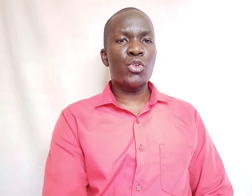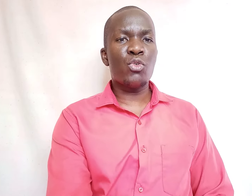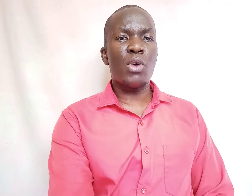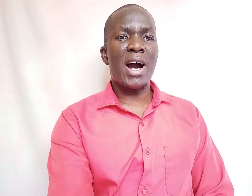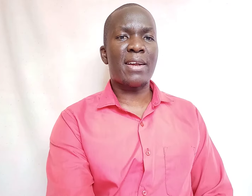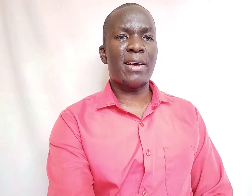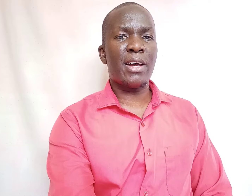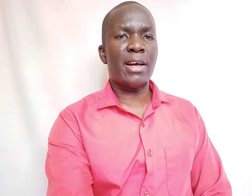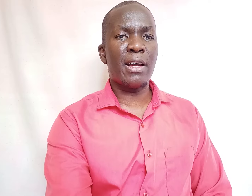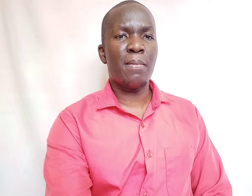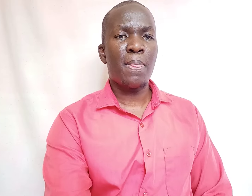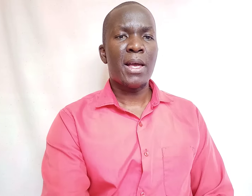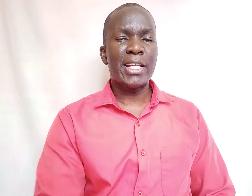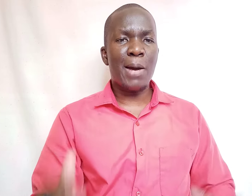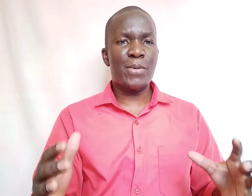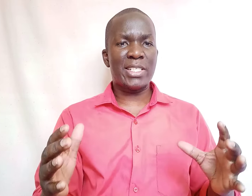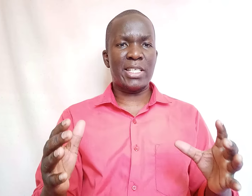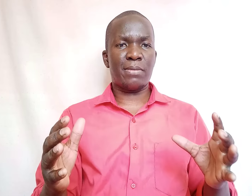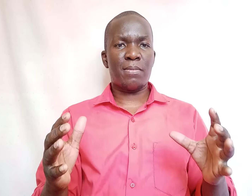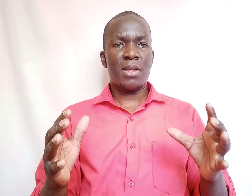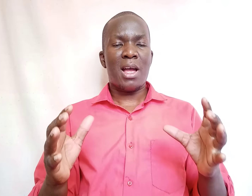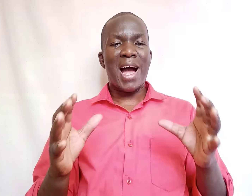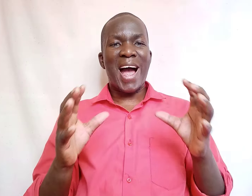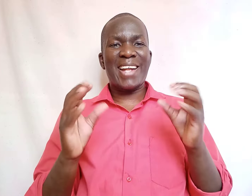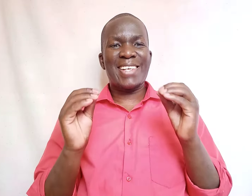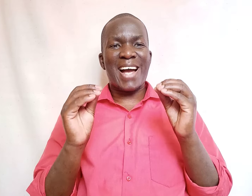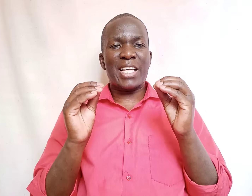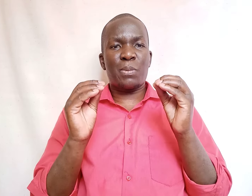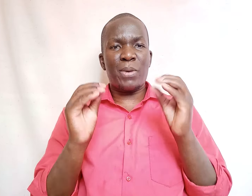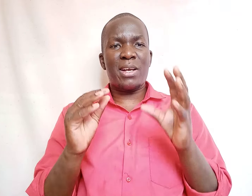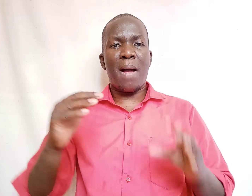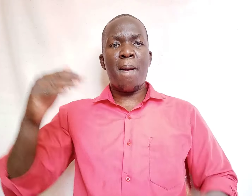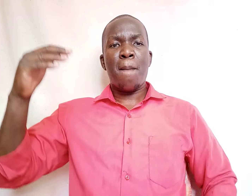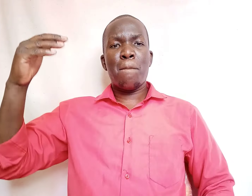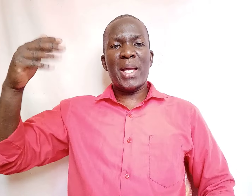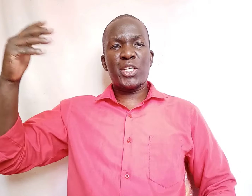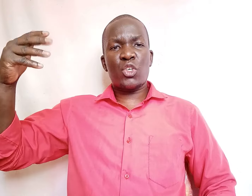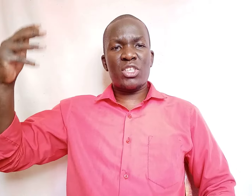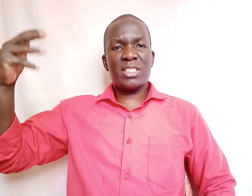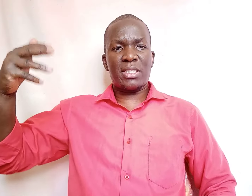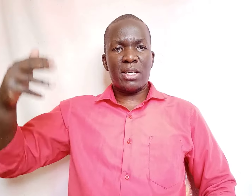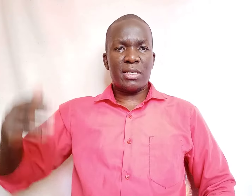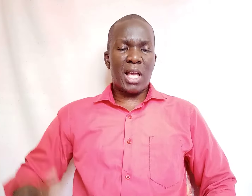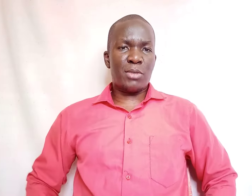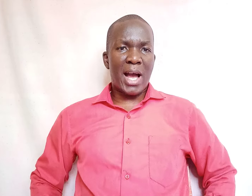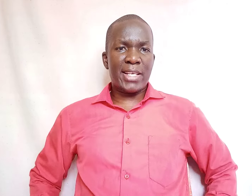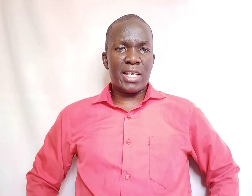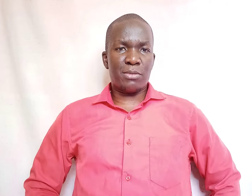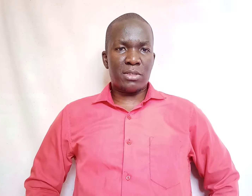you are interpreting and a speaker mentions some items.